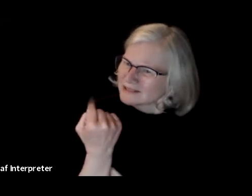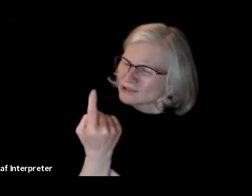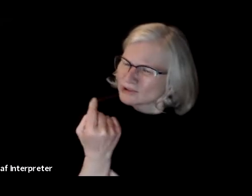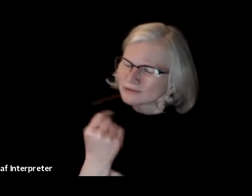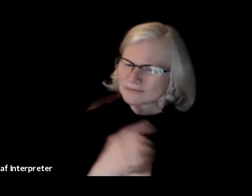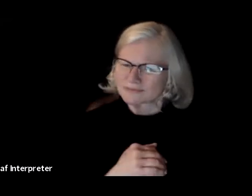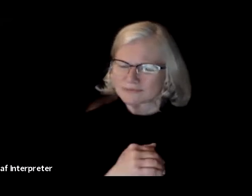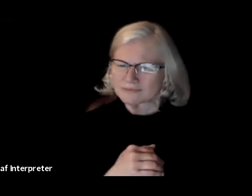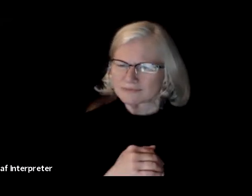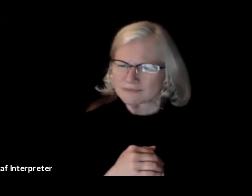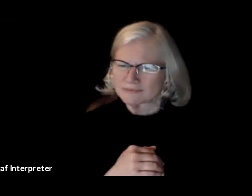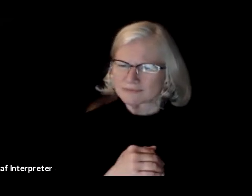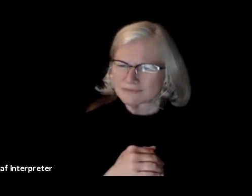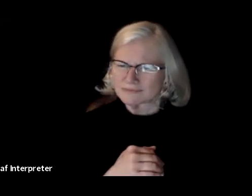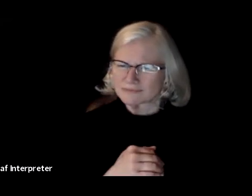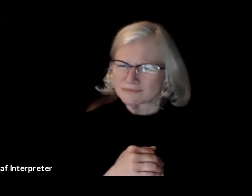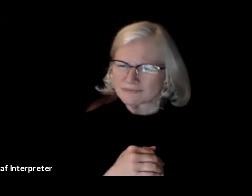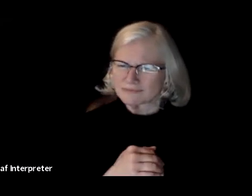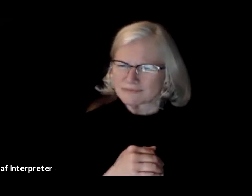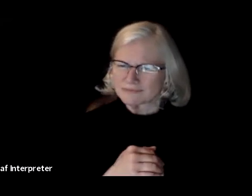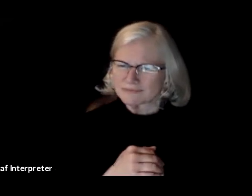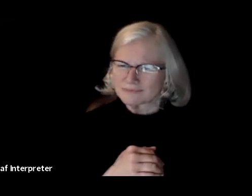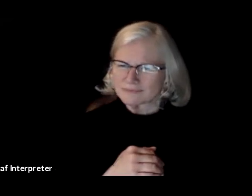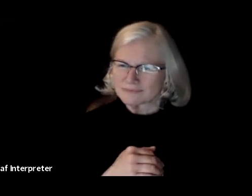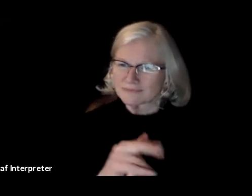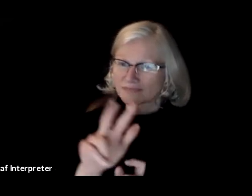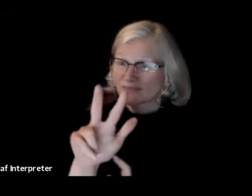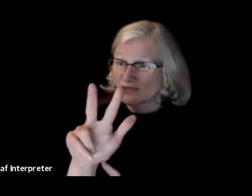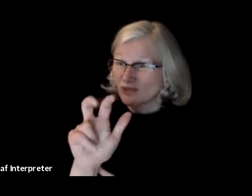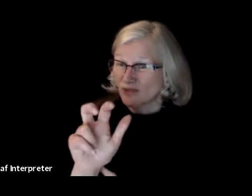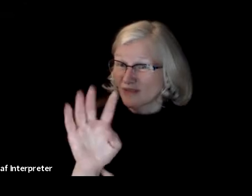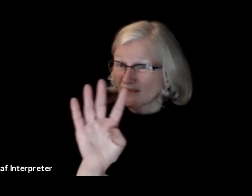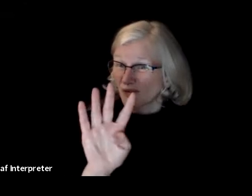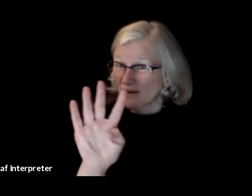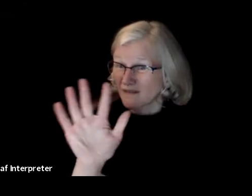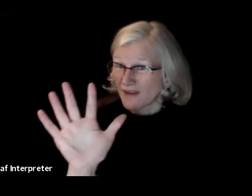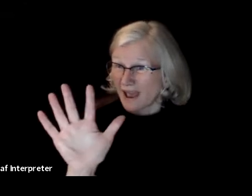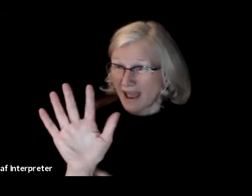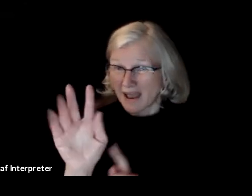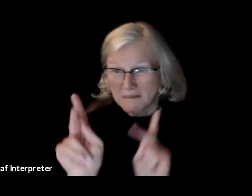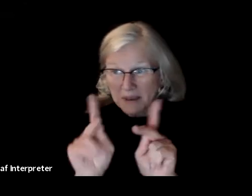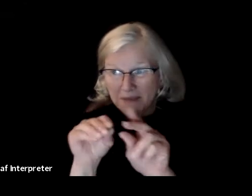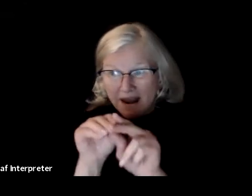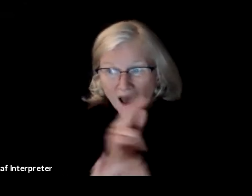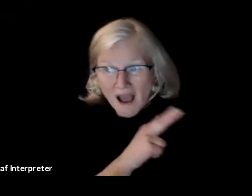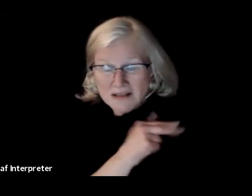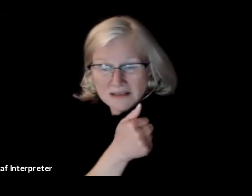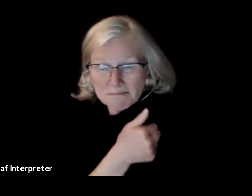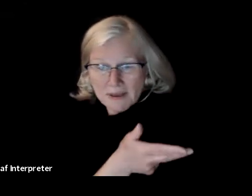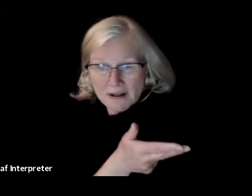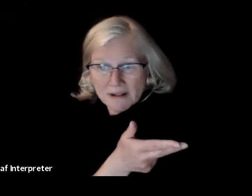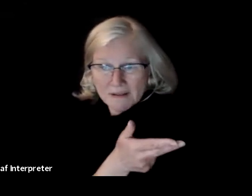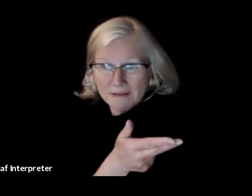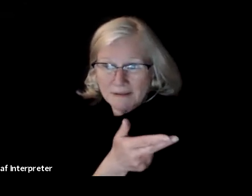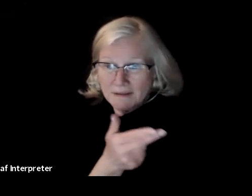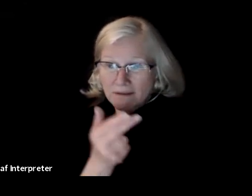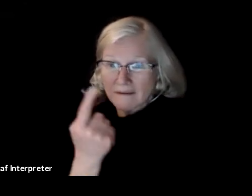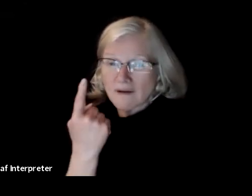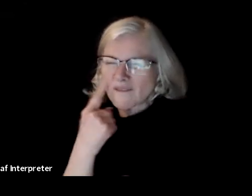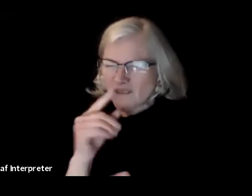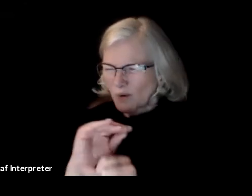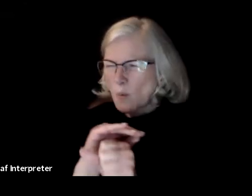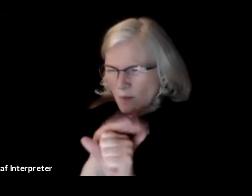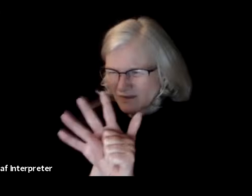people in Minnesota hospitals being treated for COVID-19, of whom 83 are in intensive